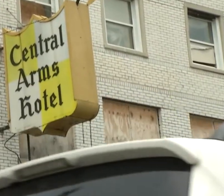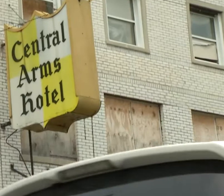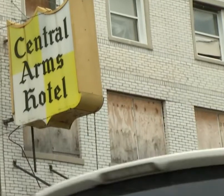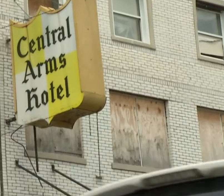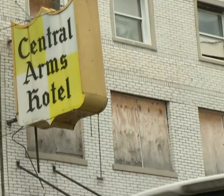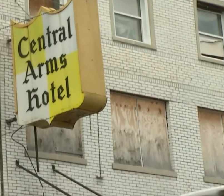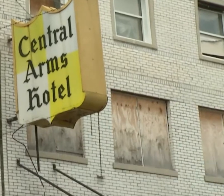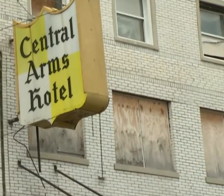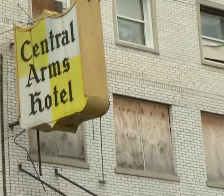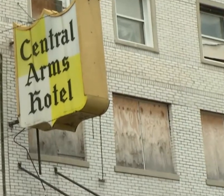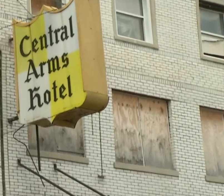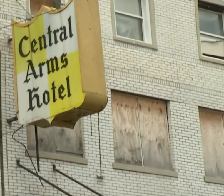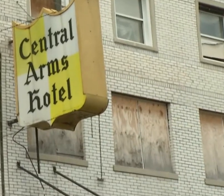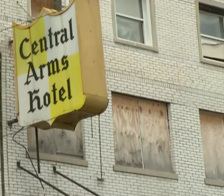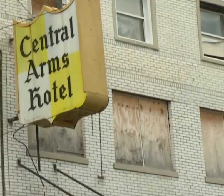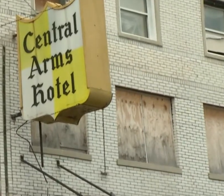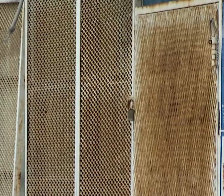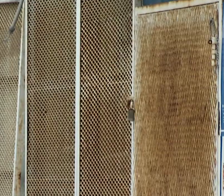Naperville,